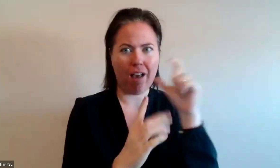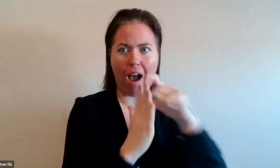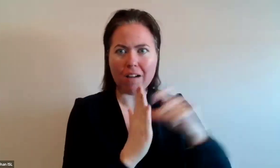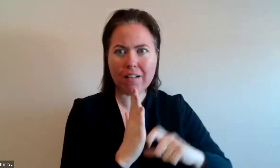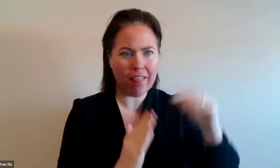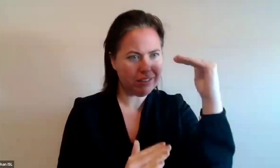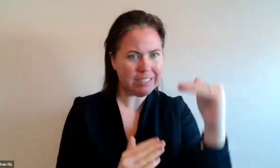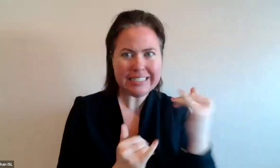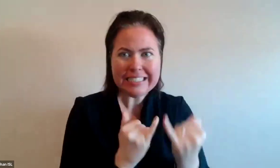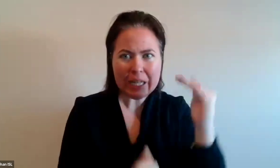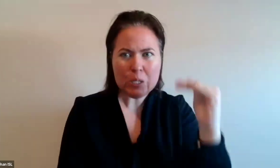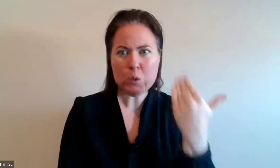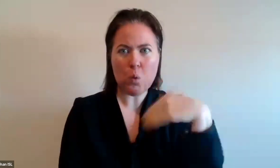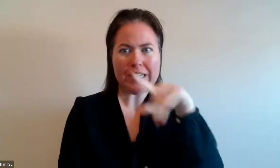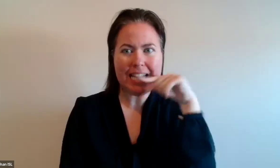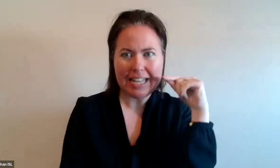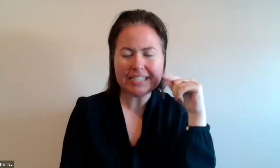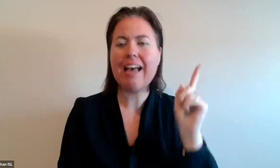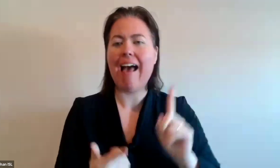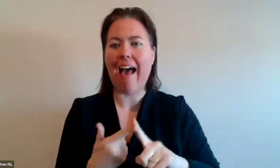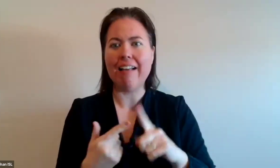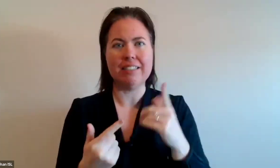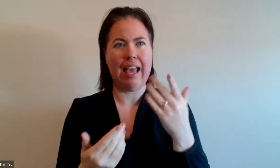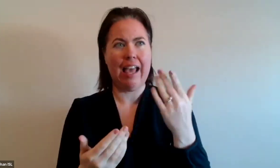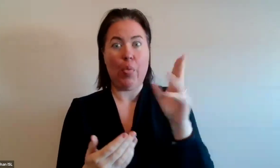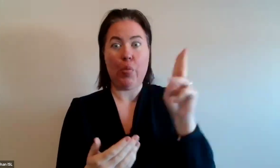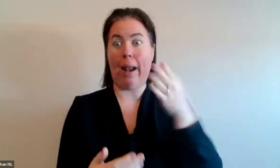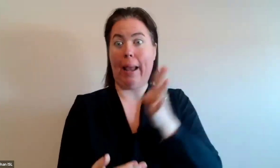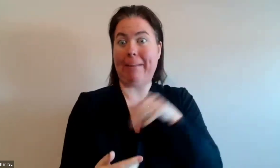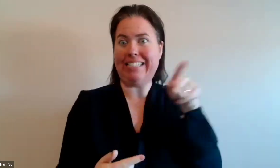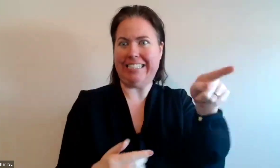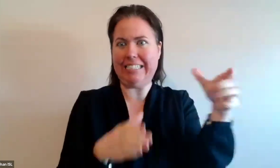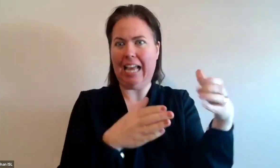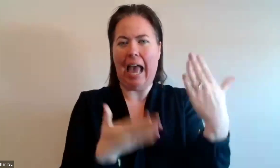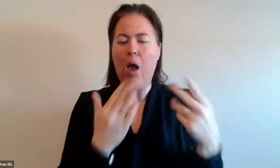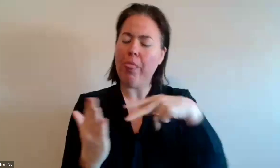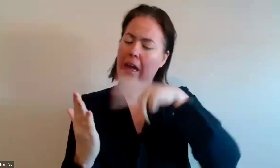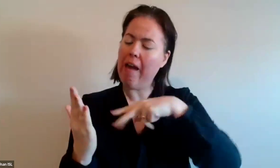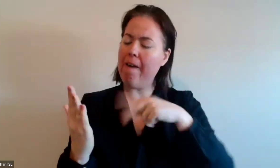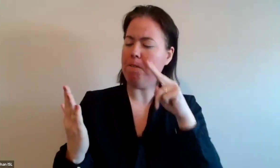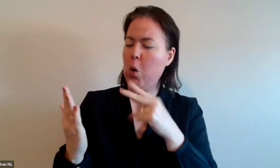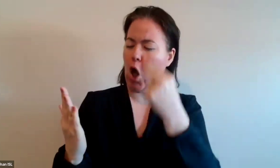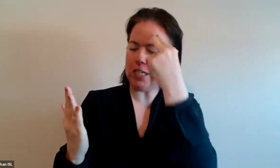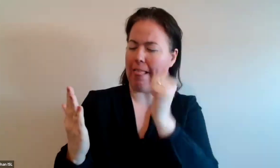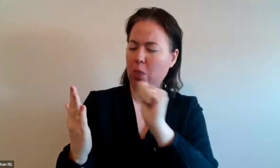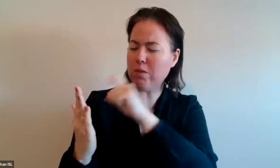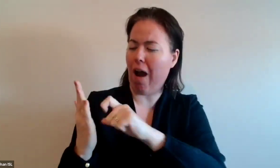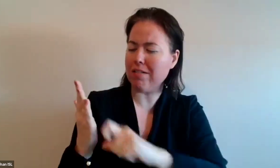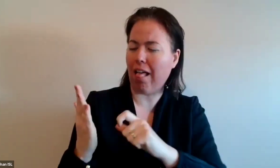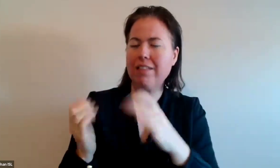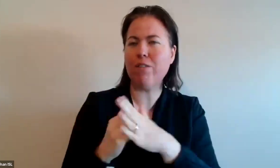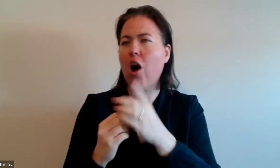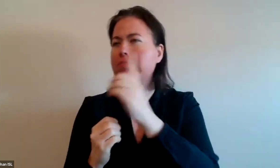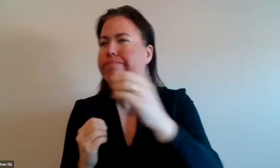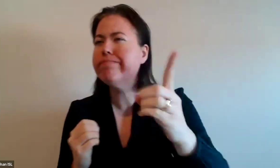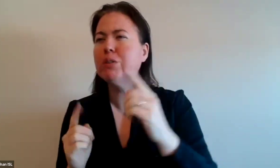say, and also the ways in which the UN committee has interpreted those articles or given guidance to states on those articles, so that